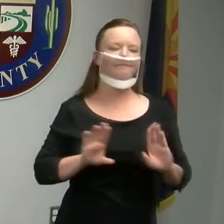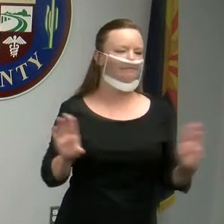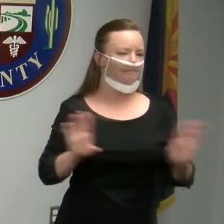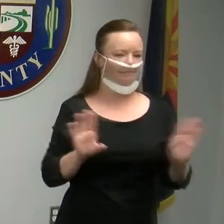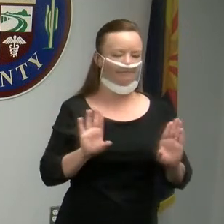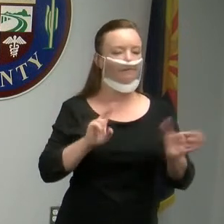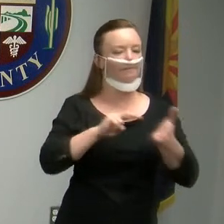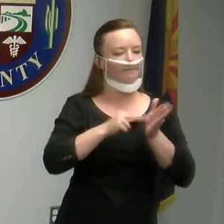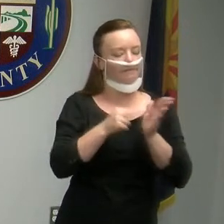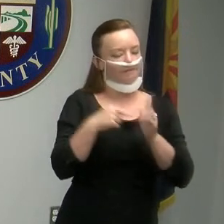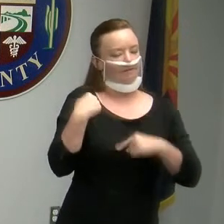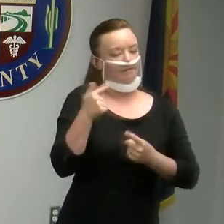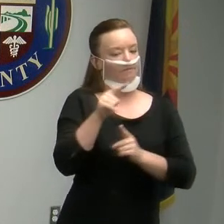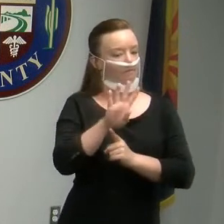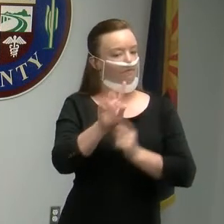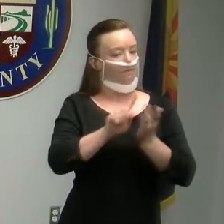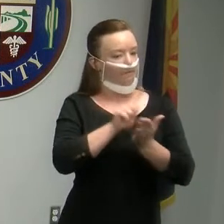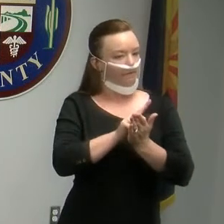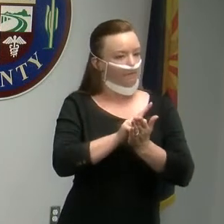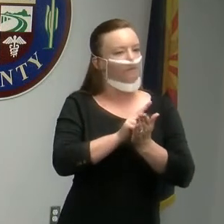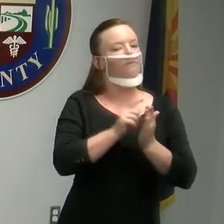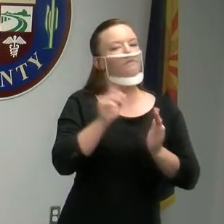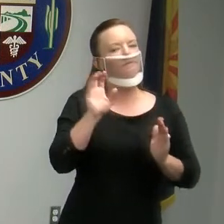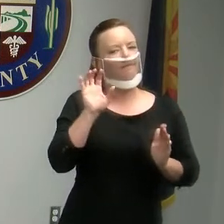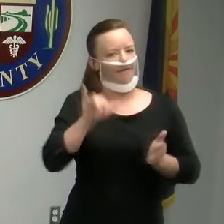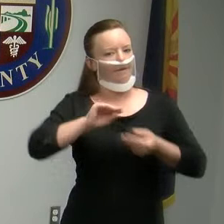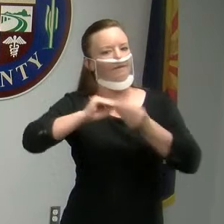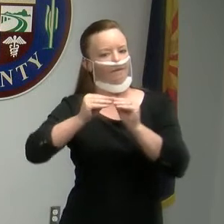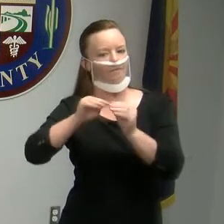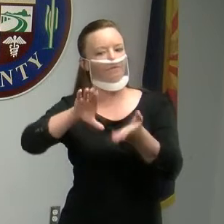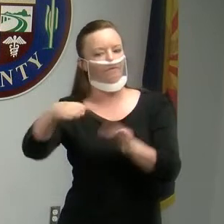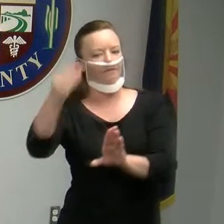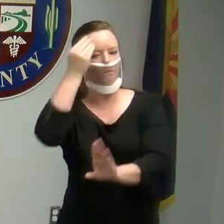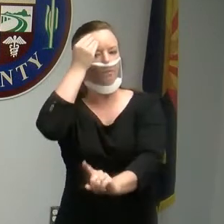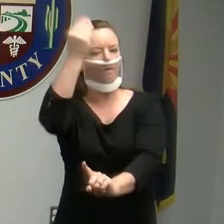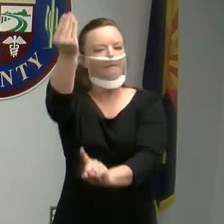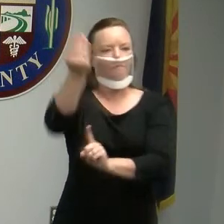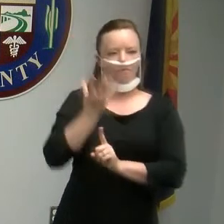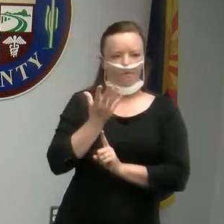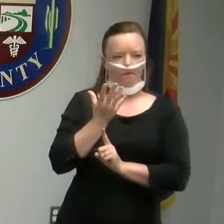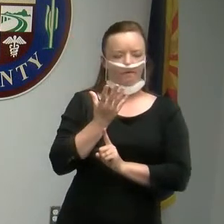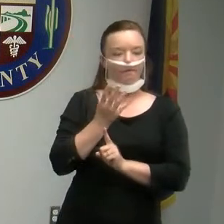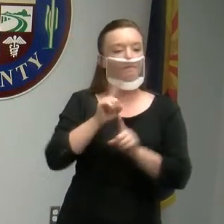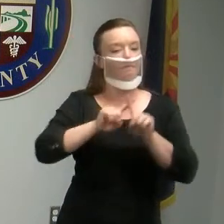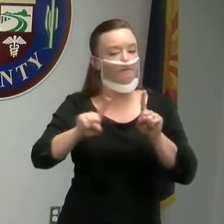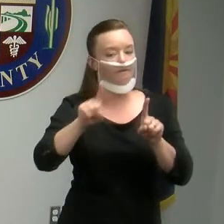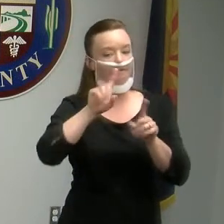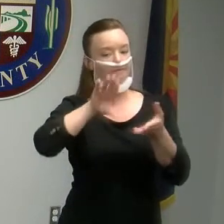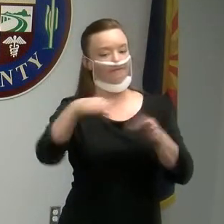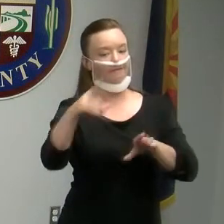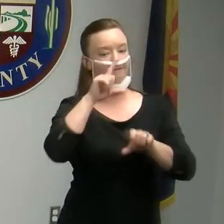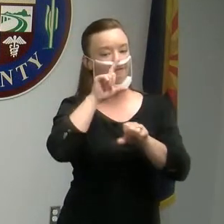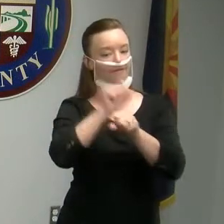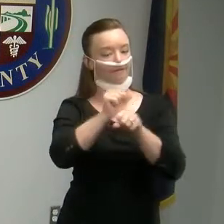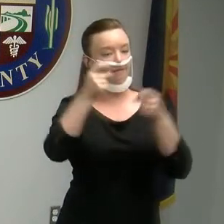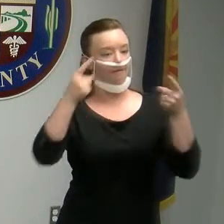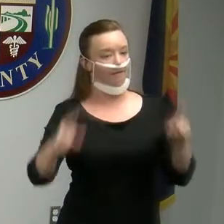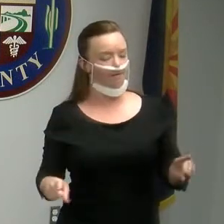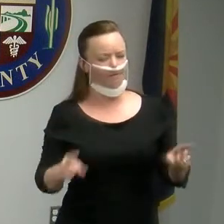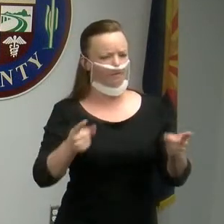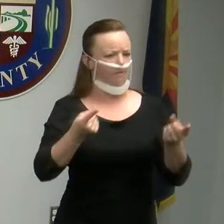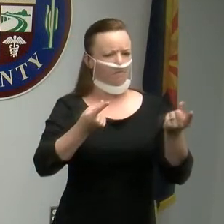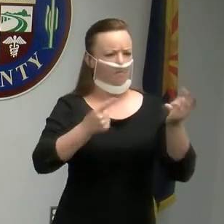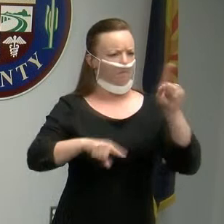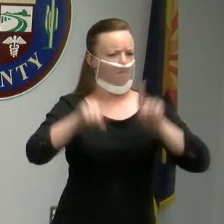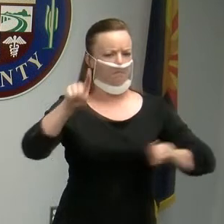to us in the last 24 hours, but those deaths could have occurred on any number of days, depending on how long